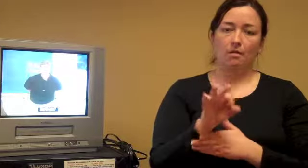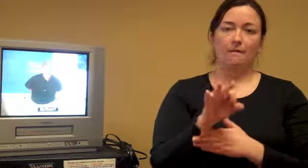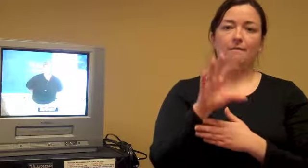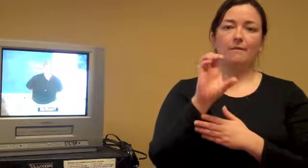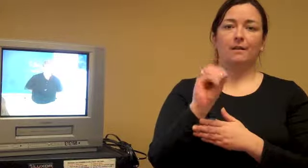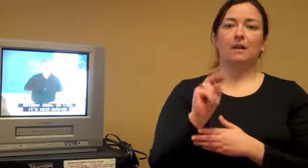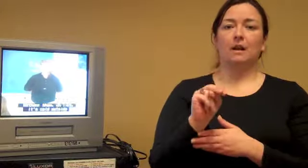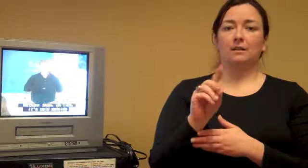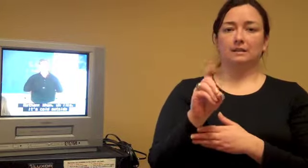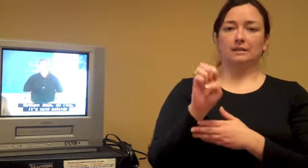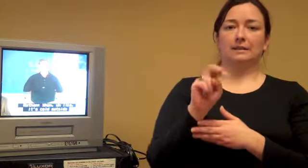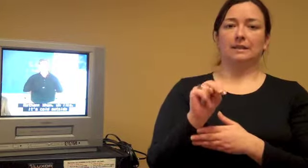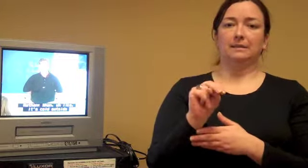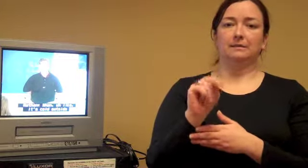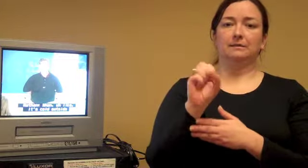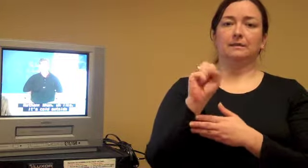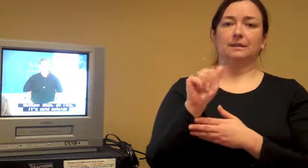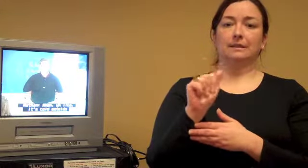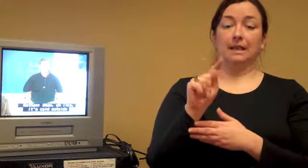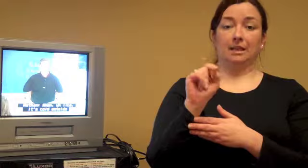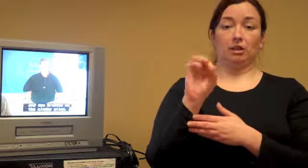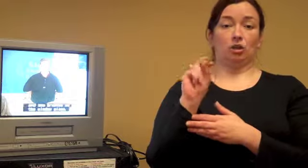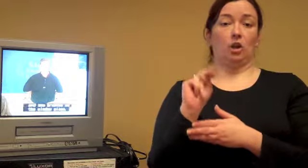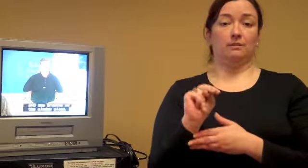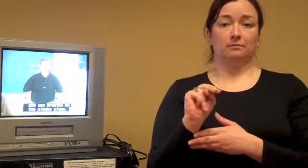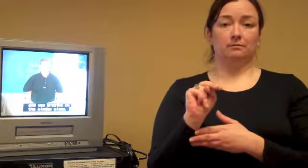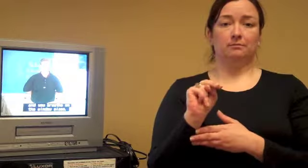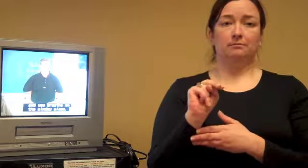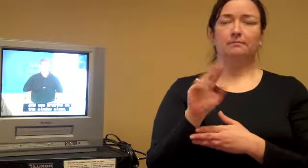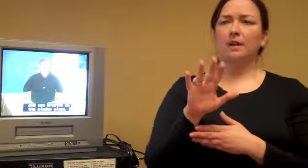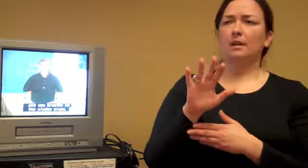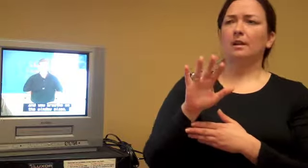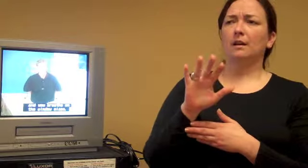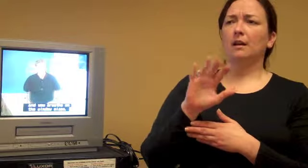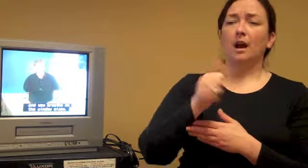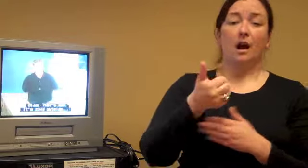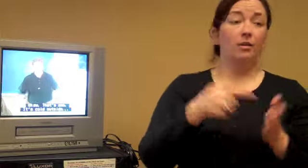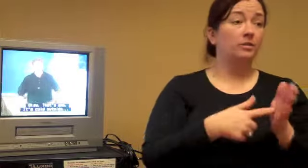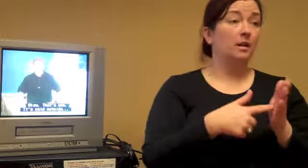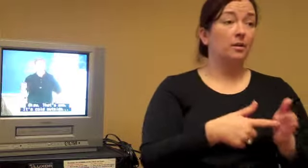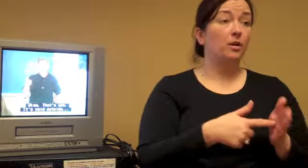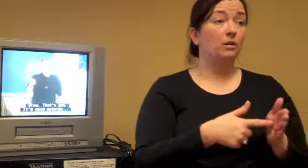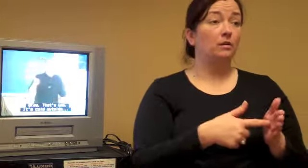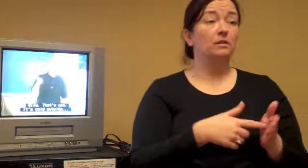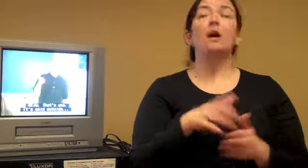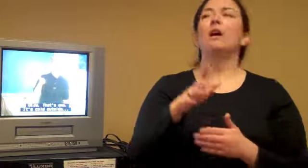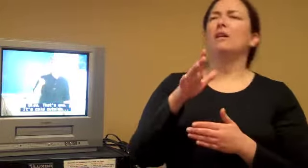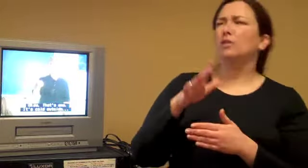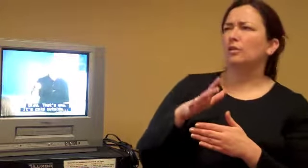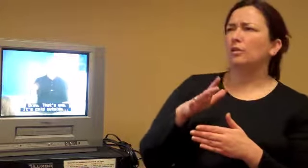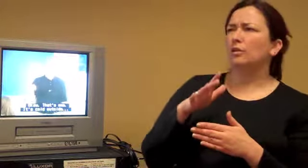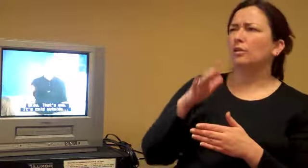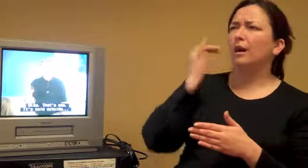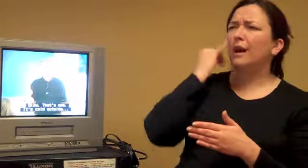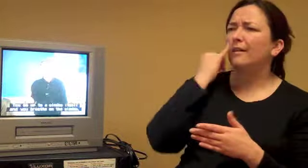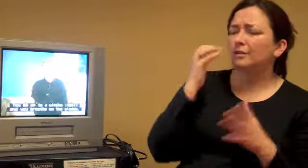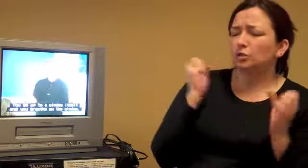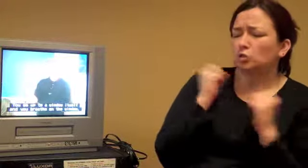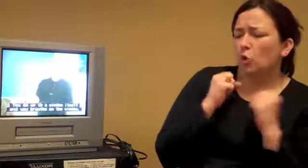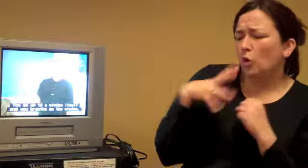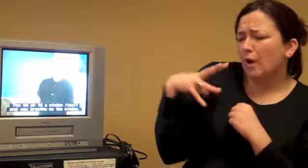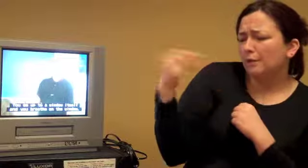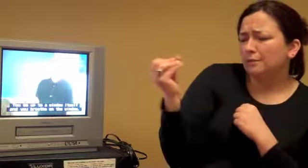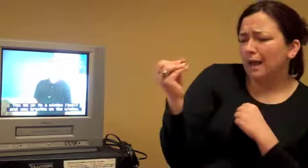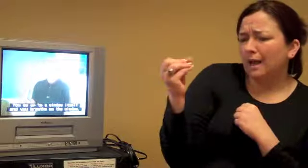Nathan? When, it's cold outside and you breathe on the window glass. Okay, that's one. Cold outside, you go